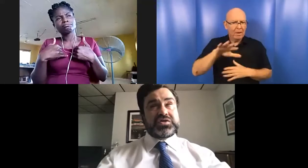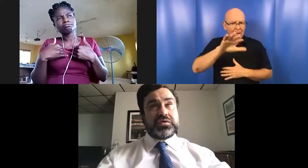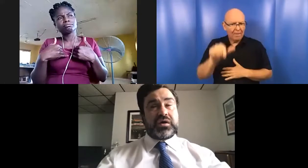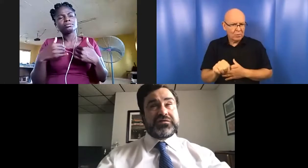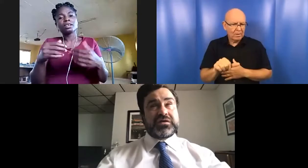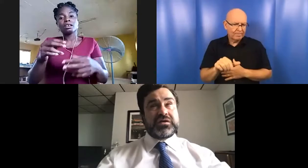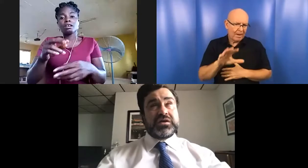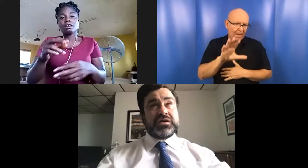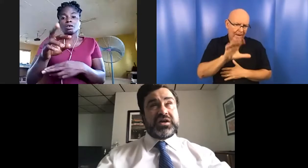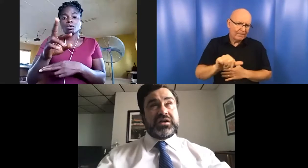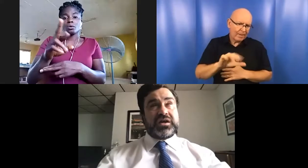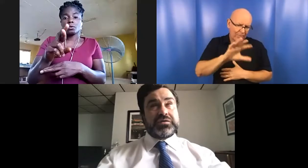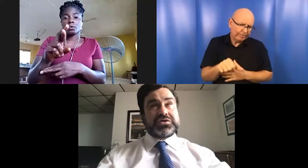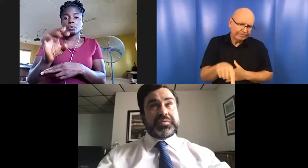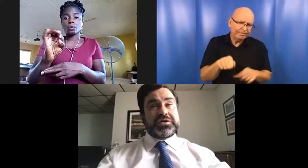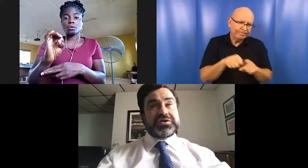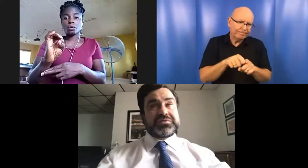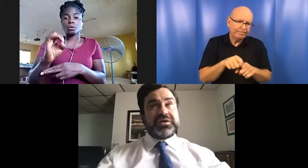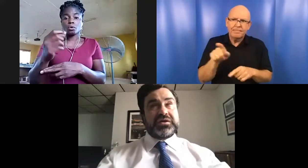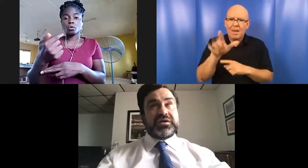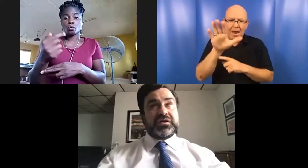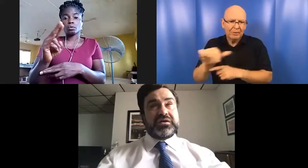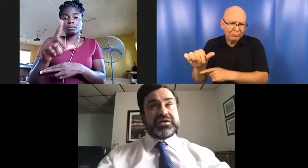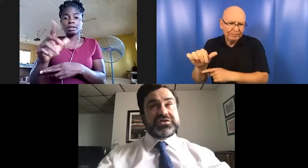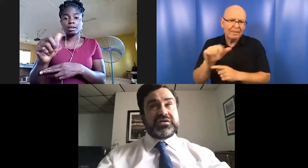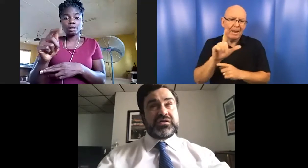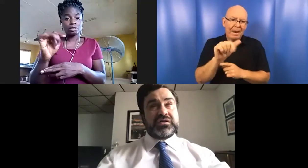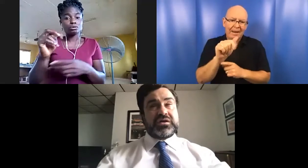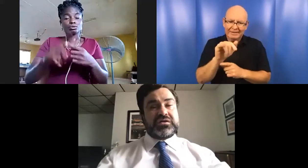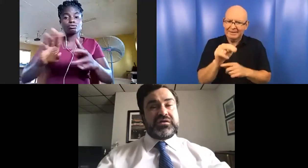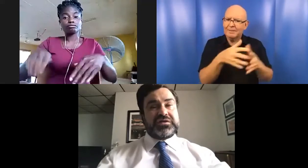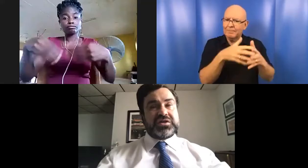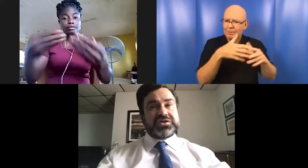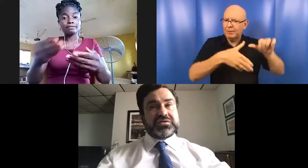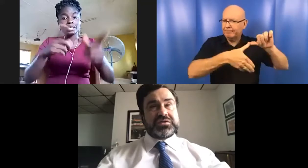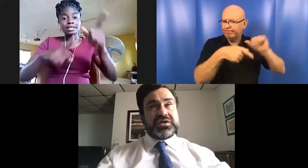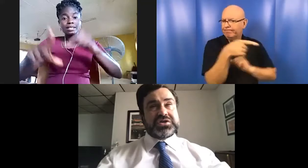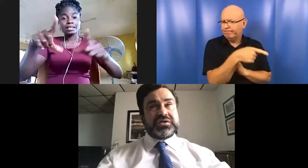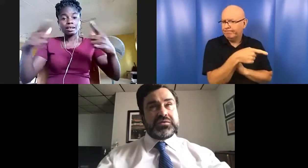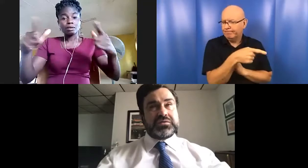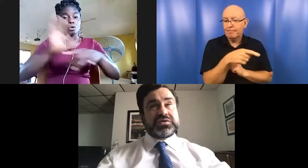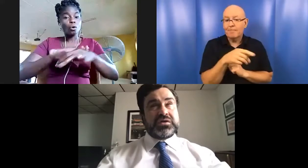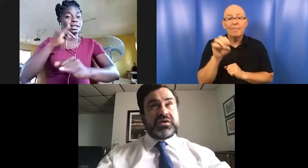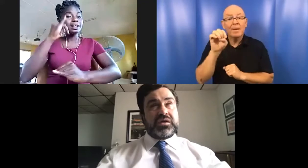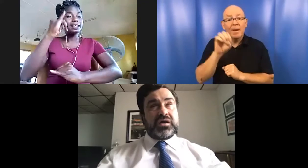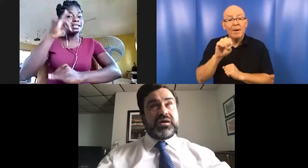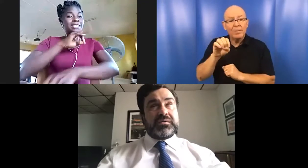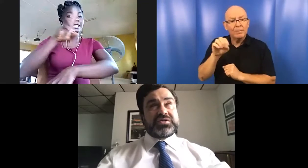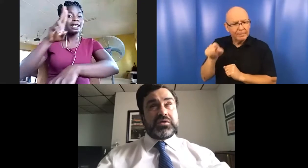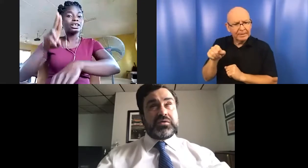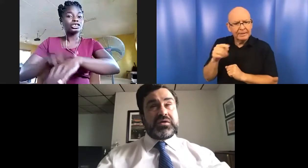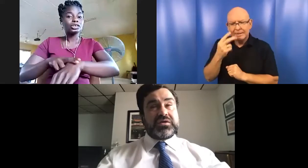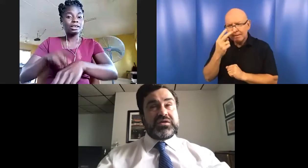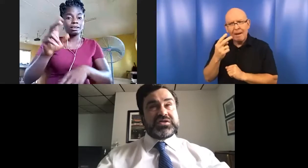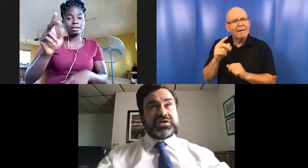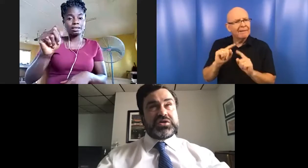regulations to offer sign language interpretations mainly on national TV stations or national news.